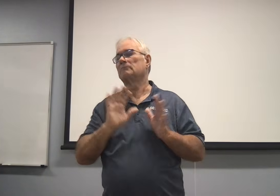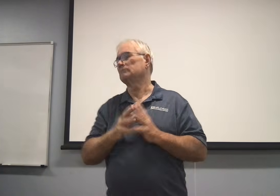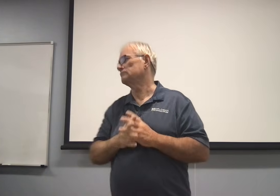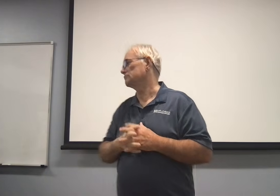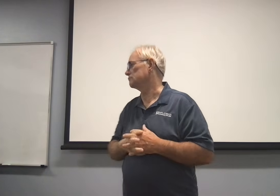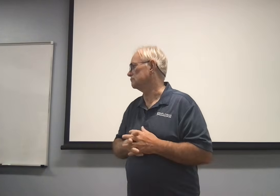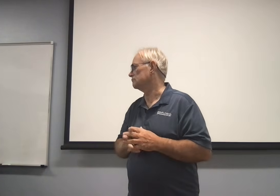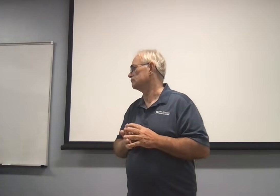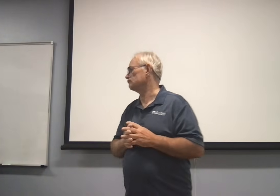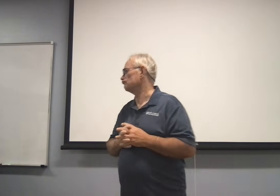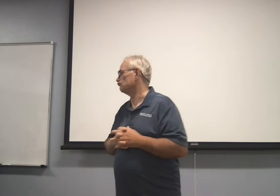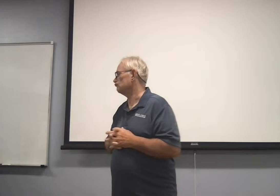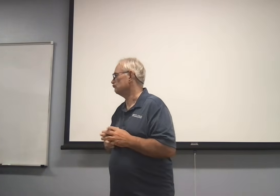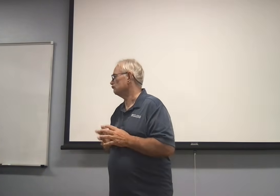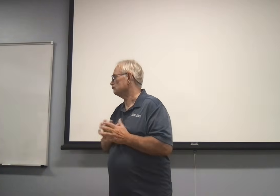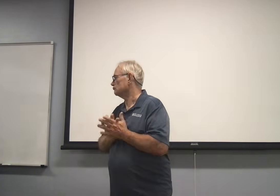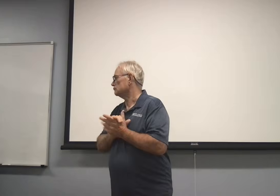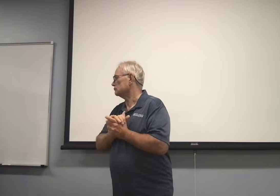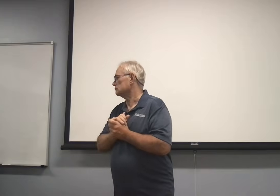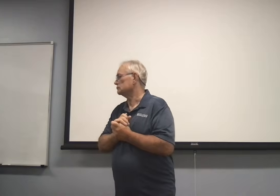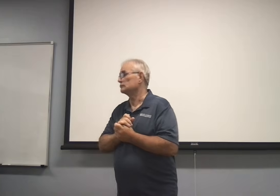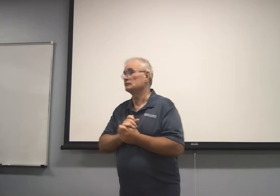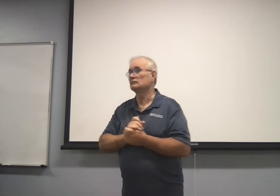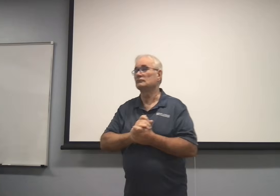So that's a different way you can sign B-U-T, but.